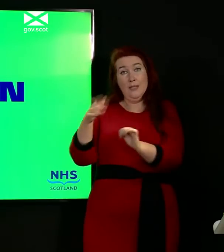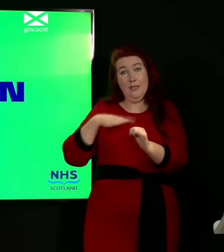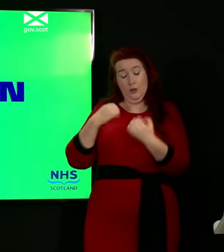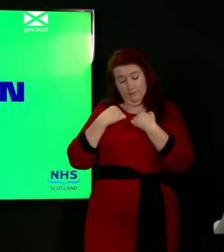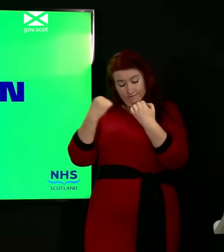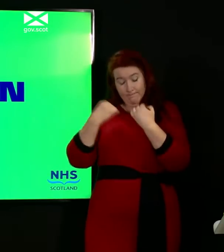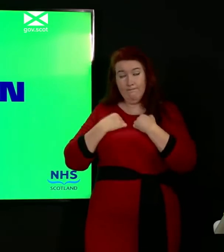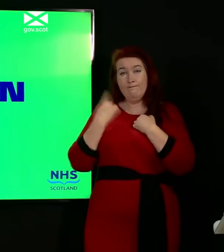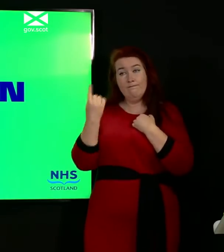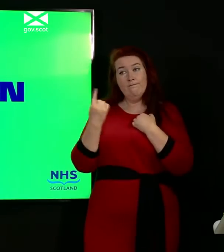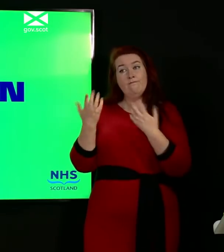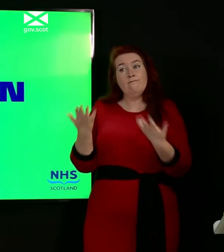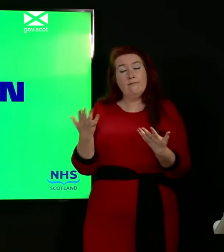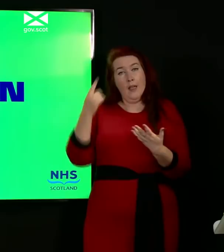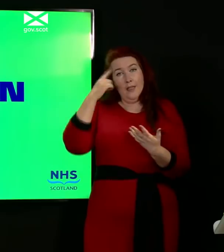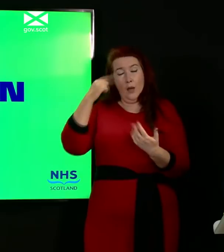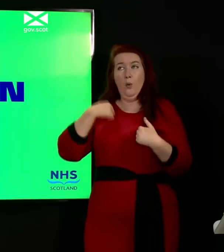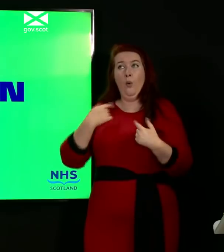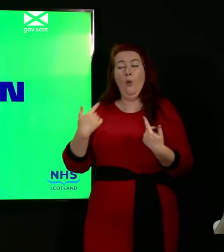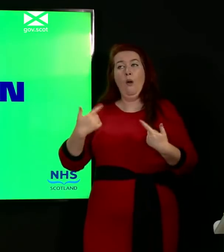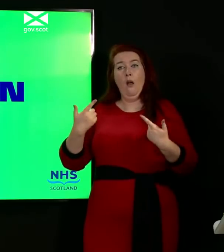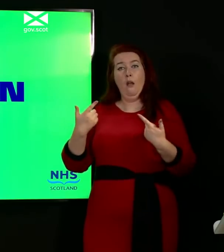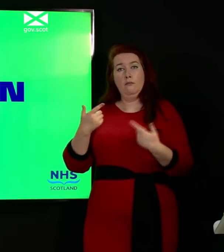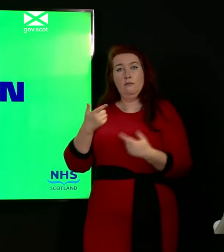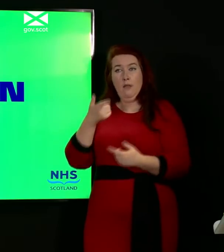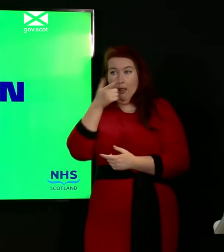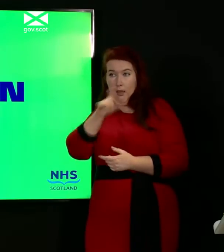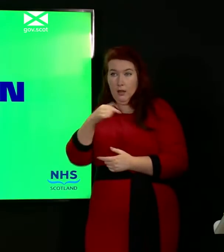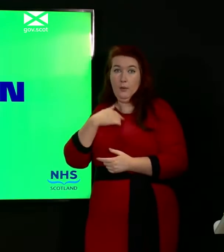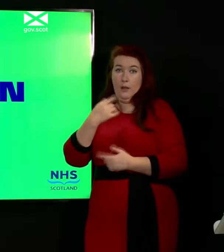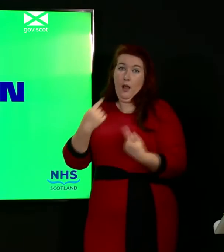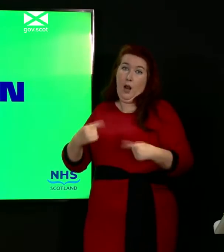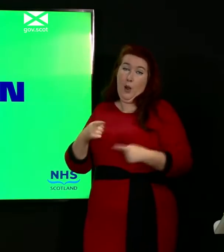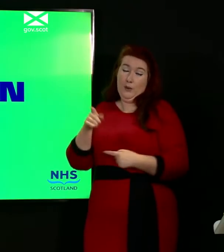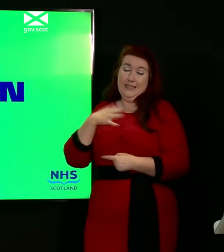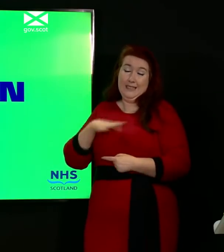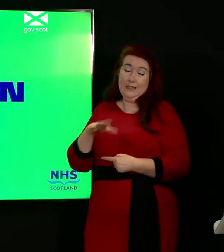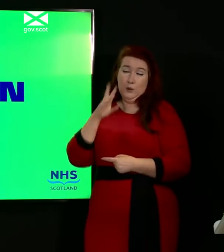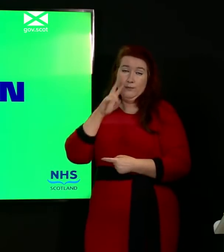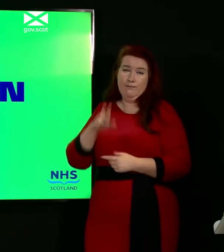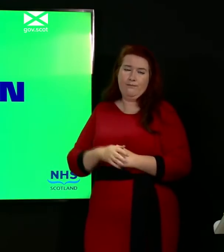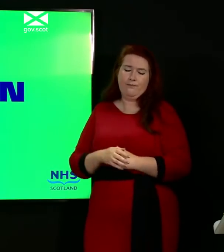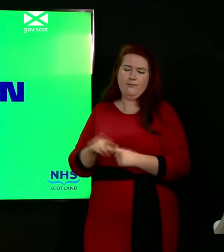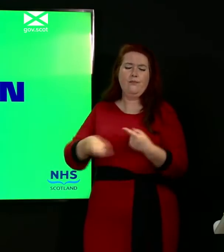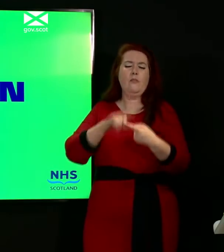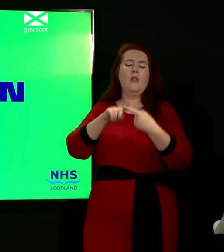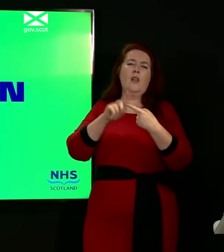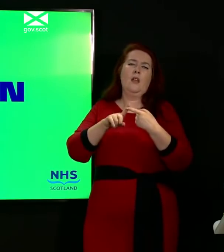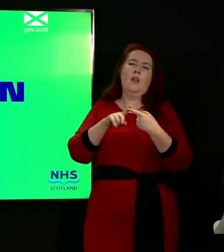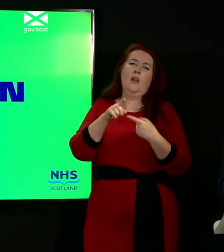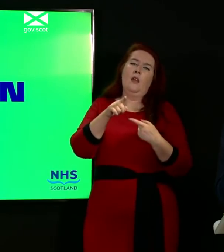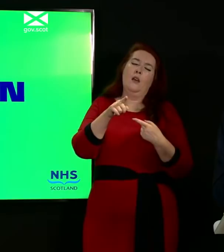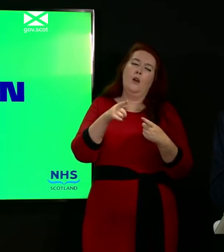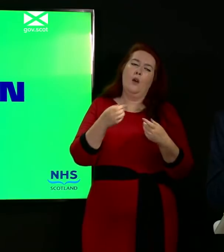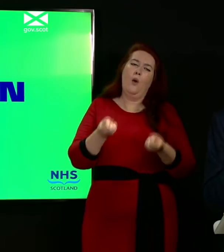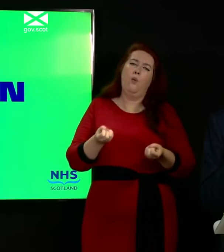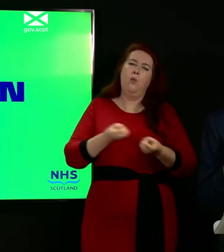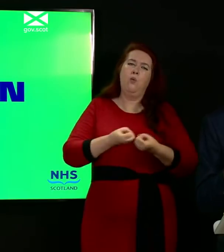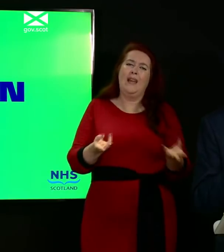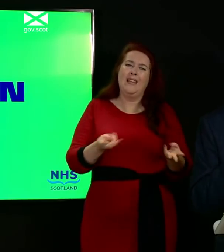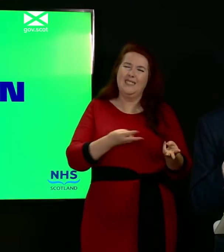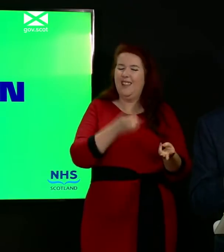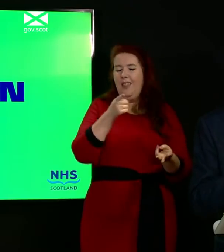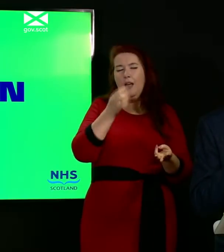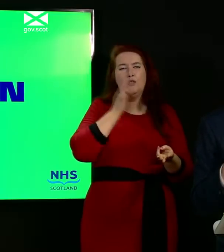very carefully. And this news story is one such example. The wastage question is simply a matter